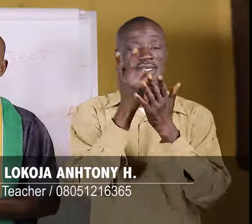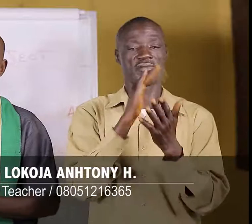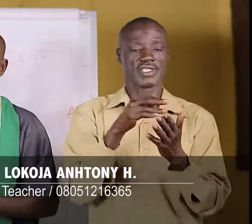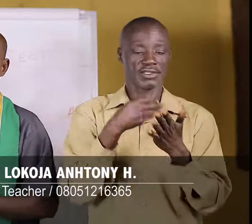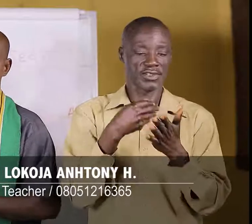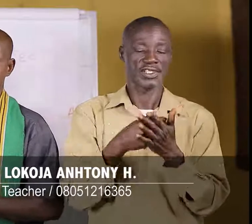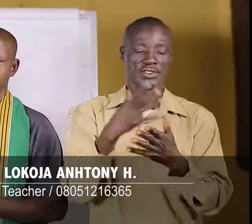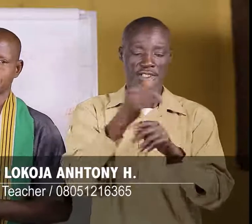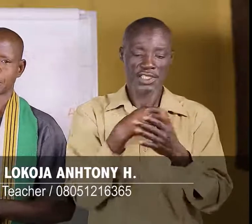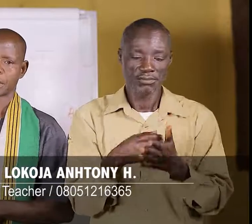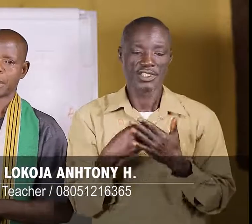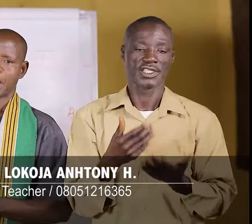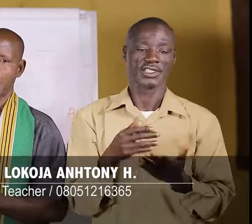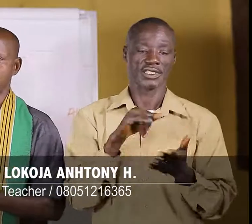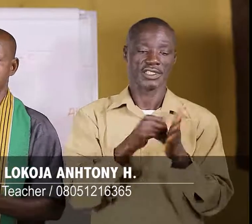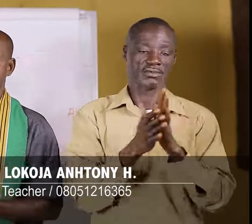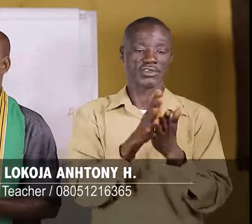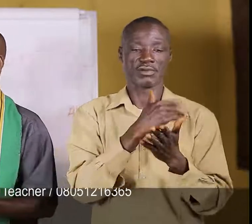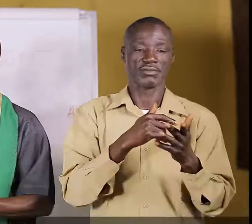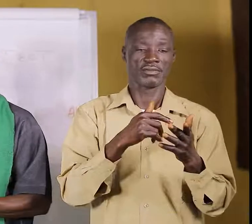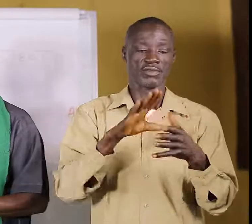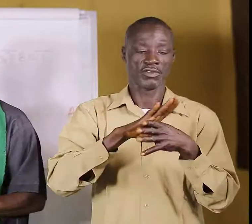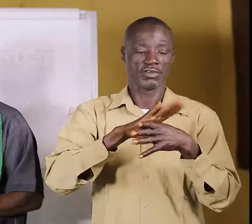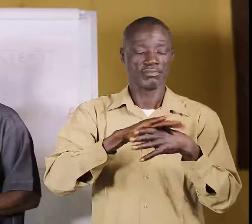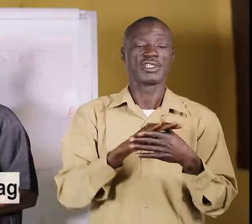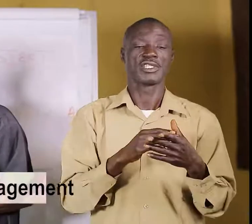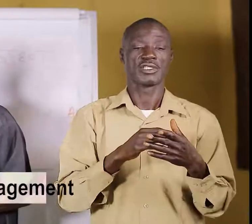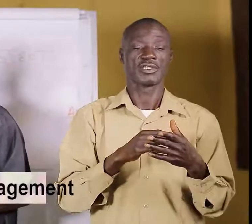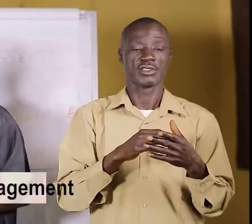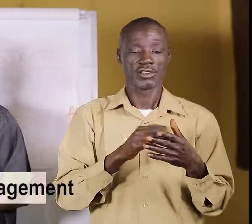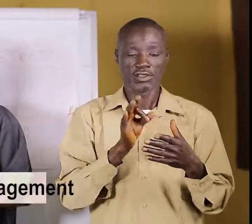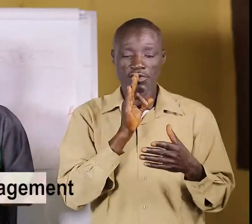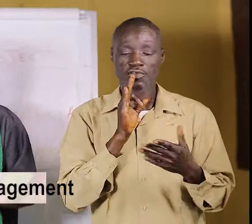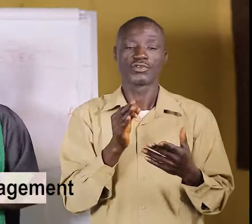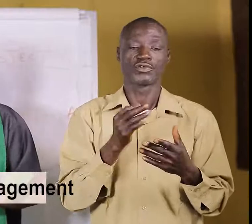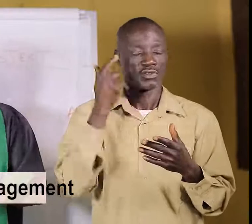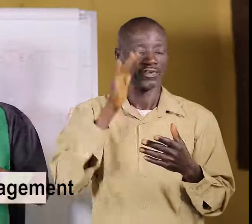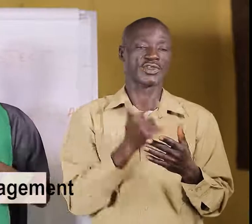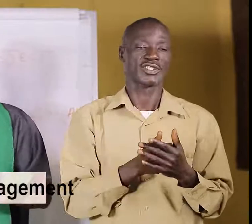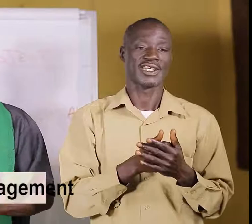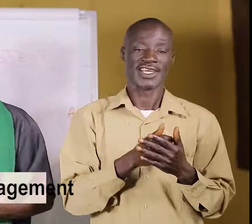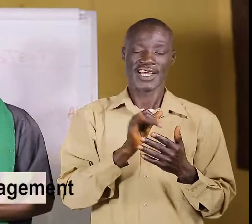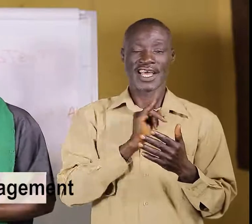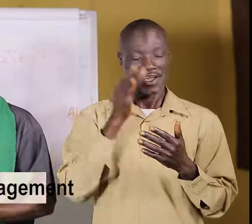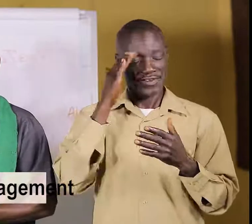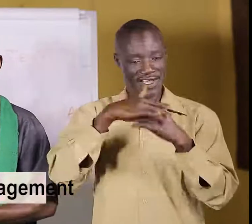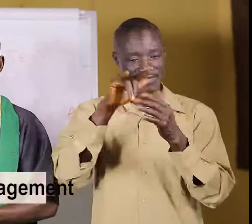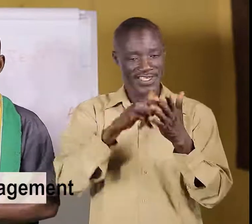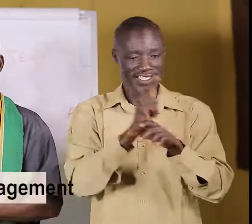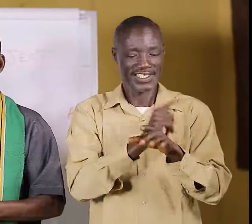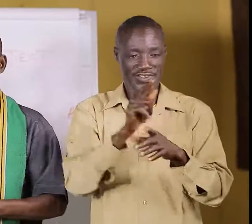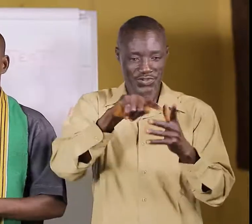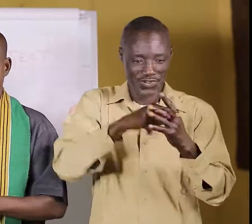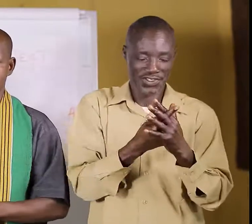My dear students, I believe by now, after this lesson, you should get ready to